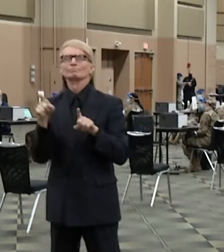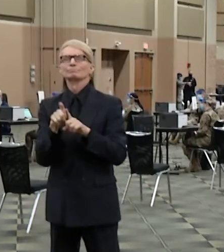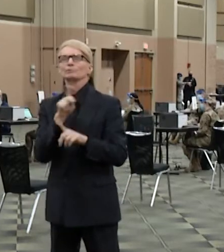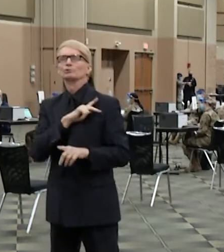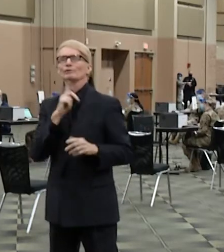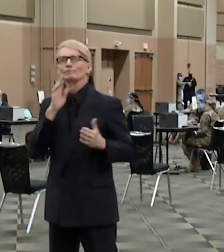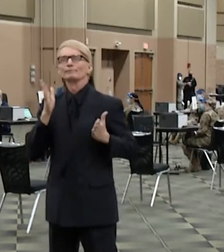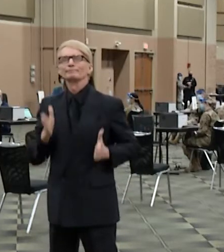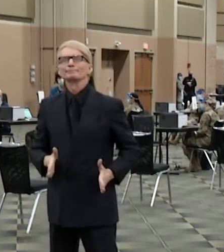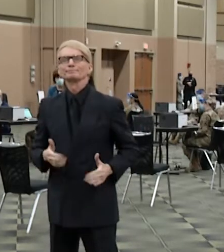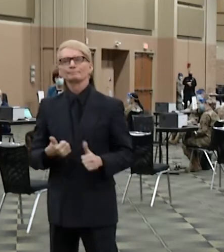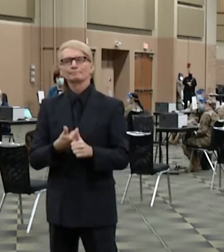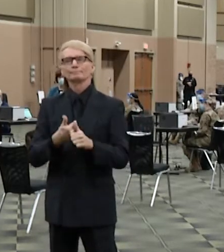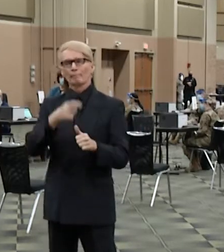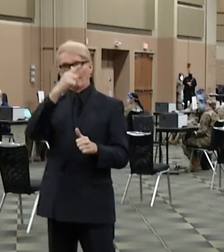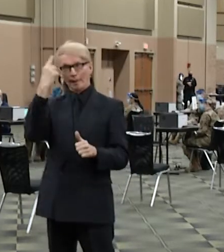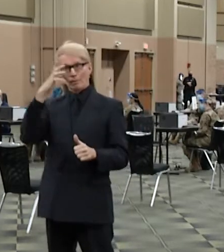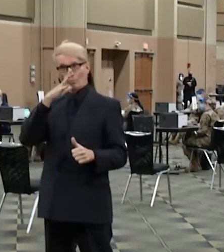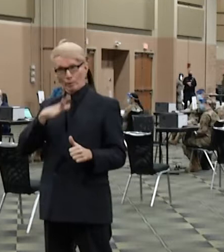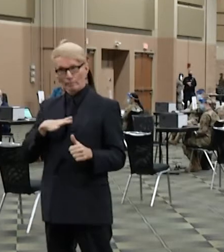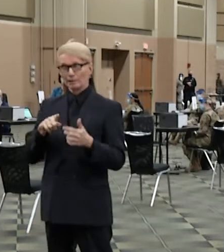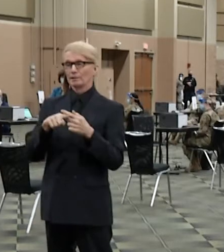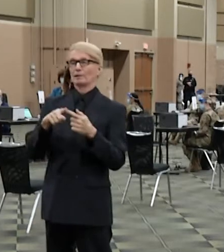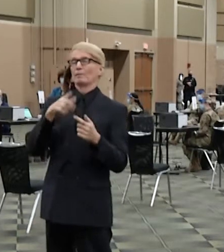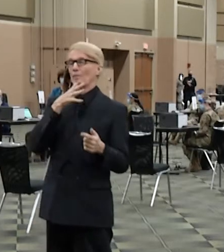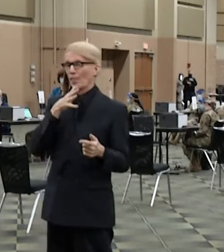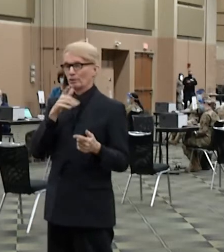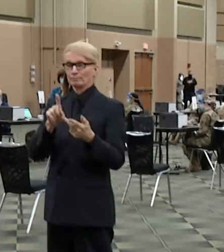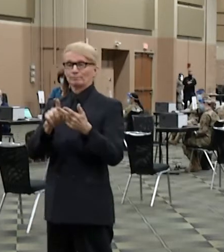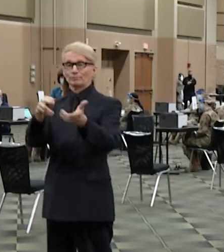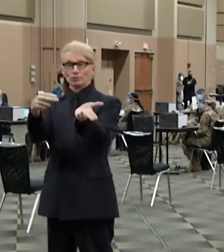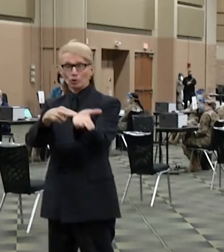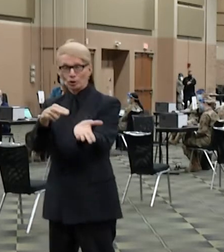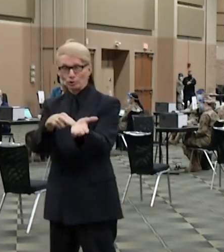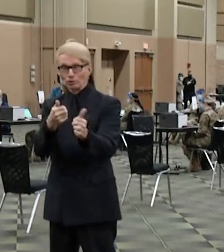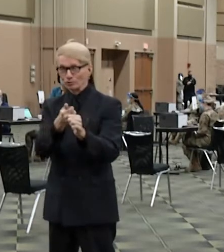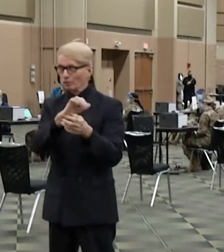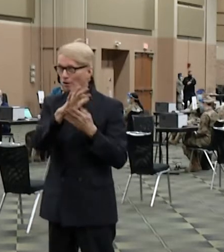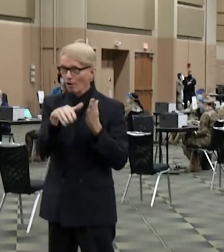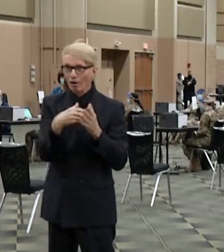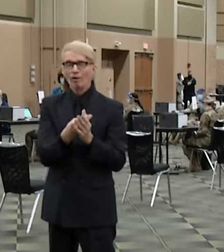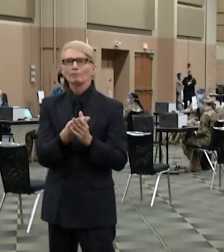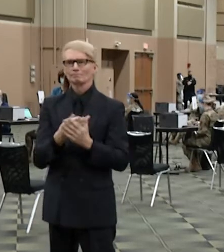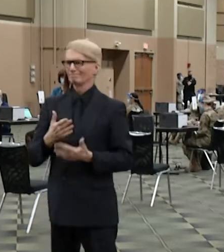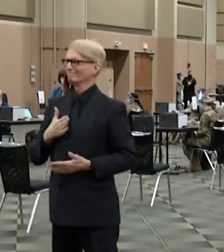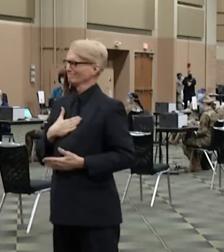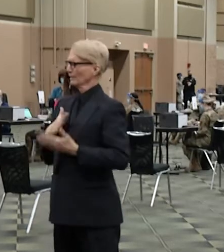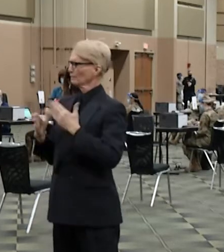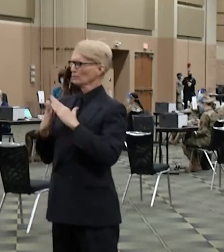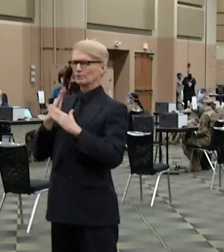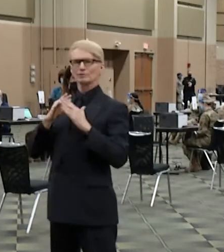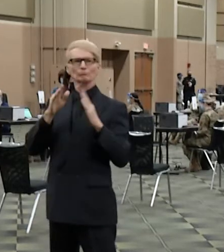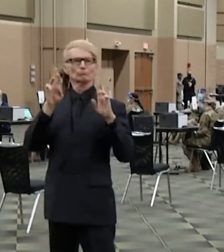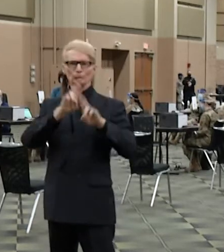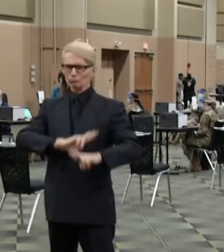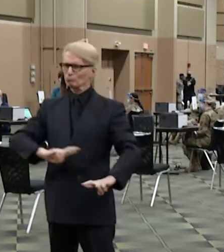woman and as the mother of a nurse, I can tell you firsthand that our communities are ready for the next